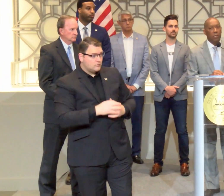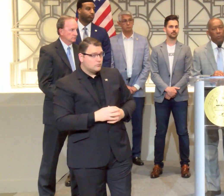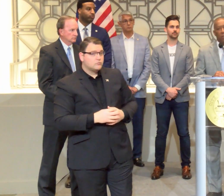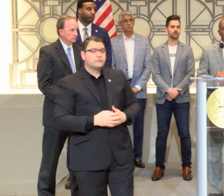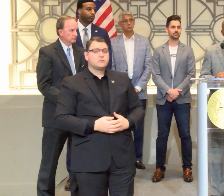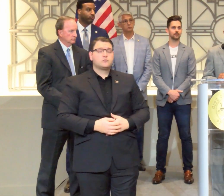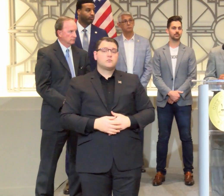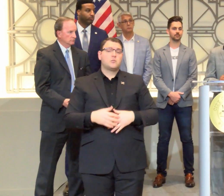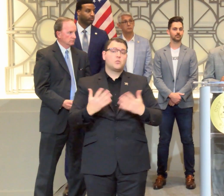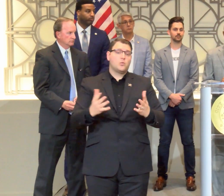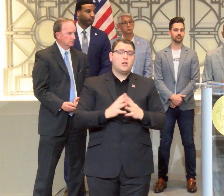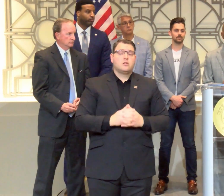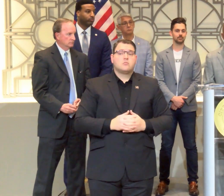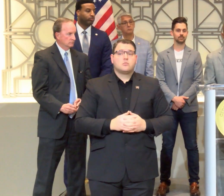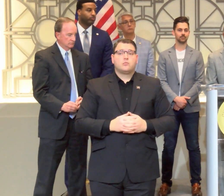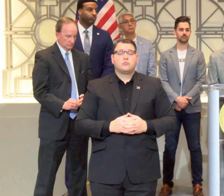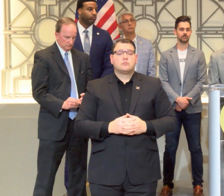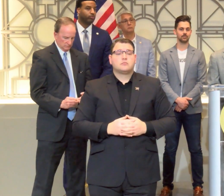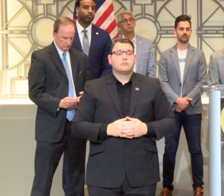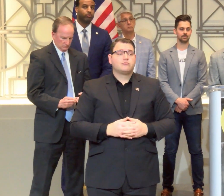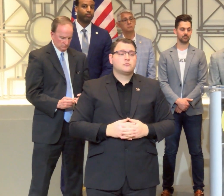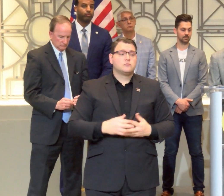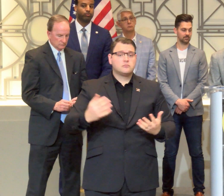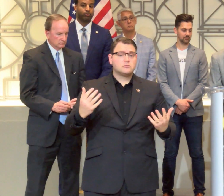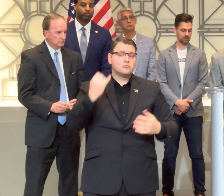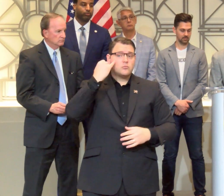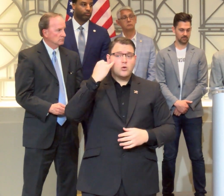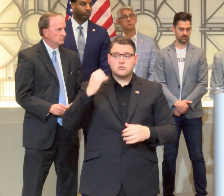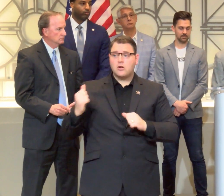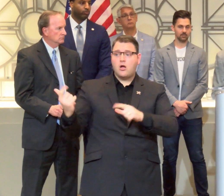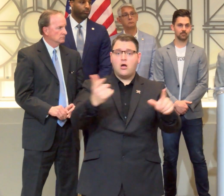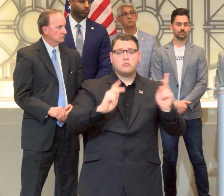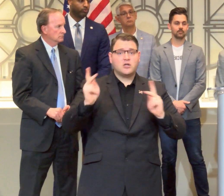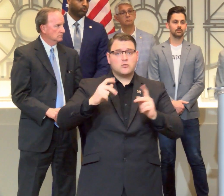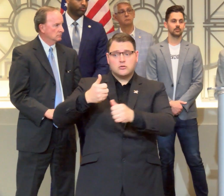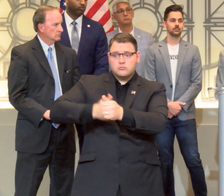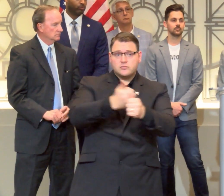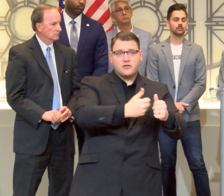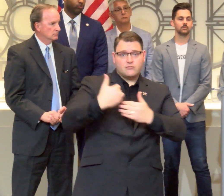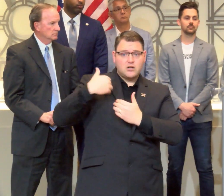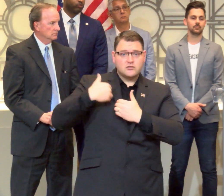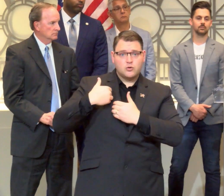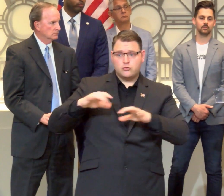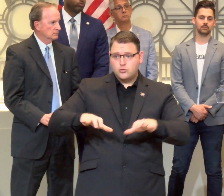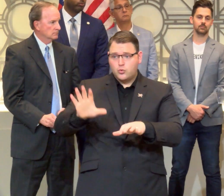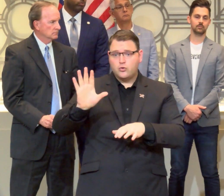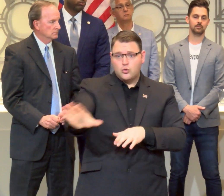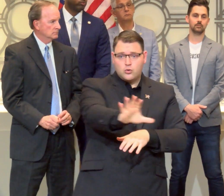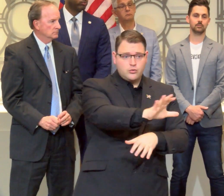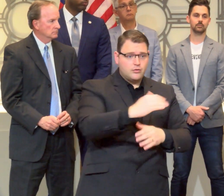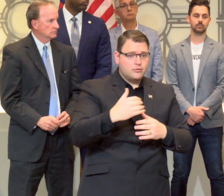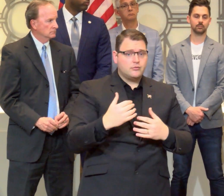Well, let's put it this way. If everyone is responsible and does his or her job in terms of